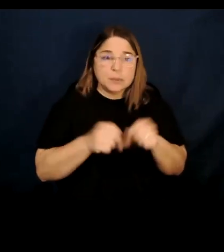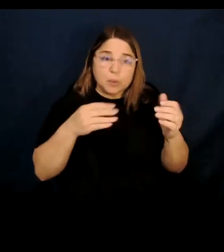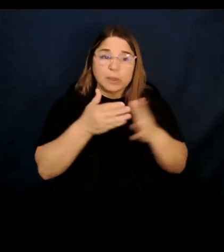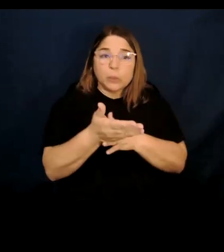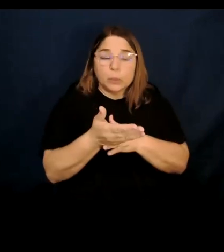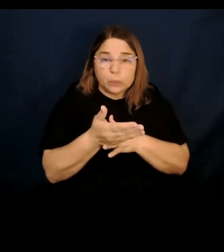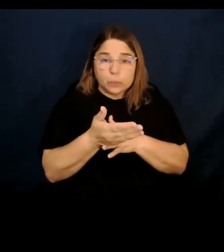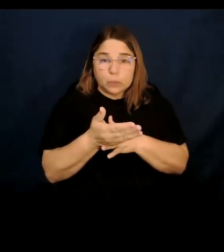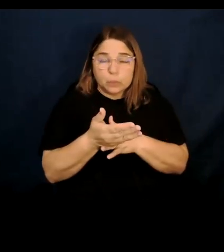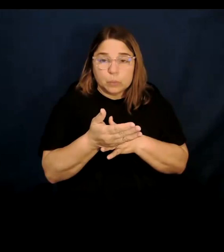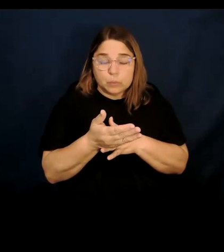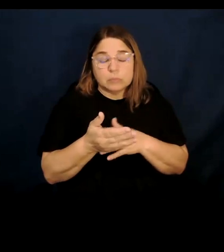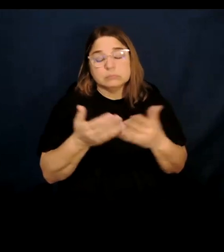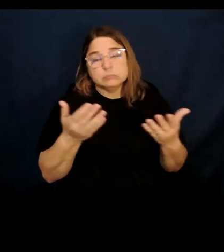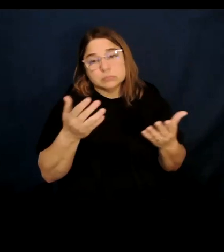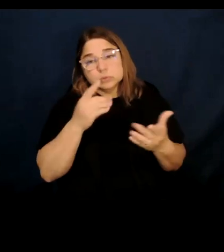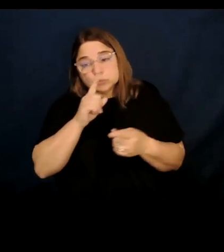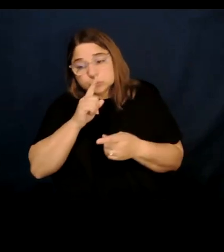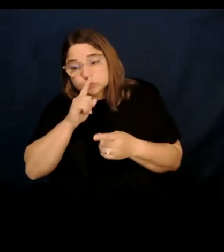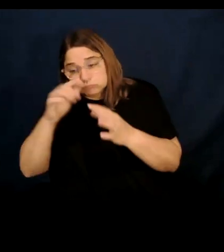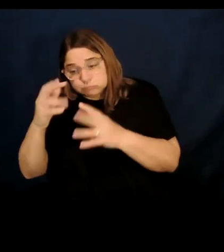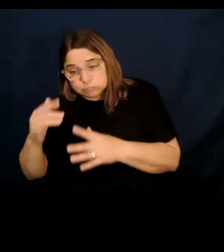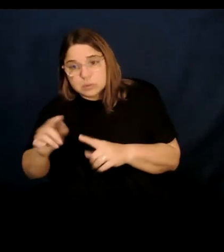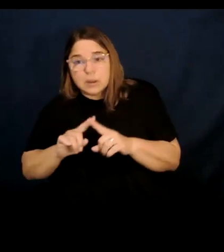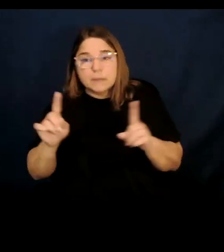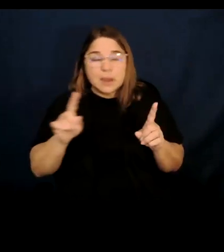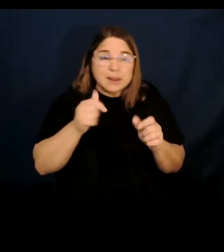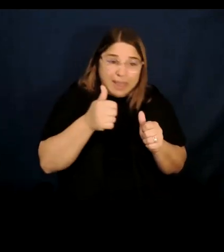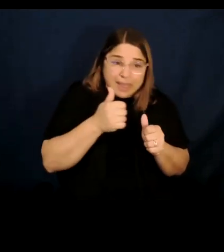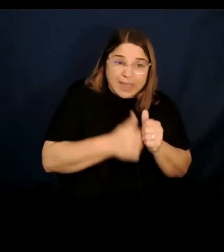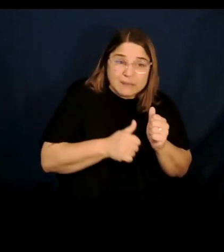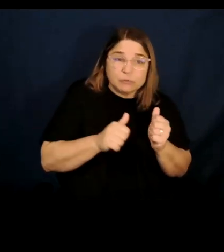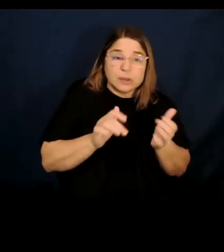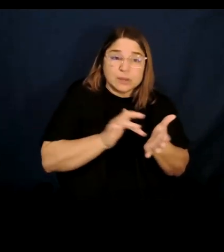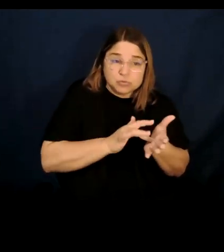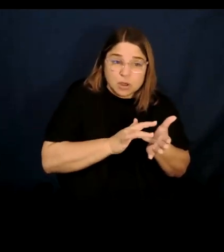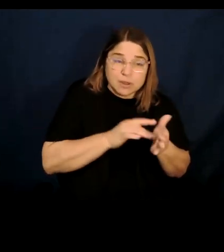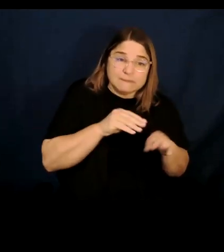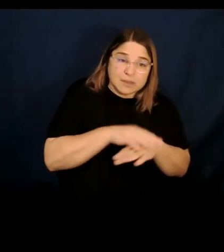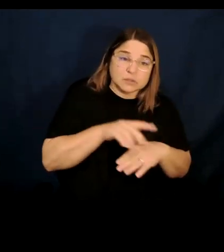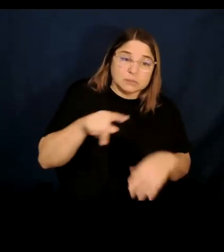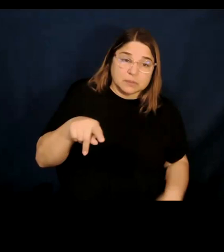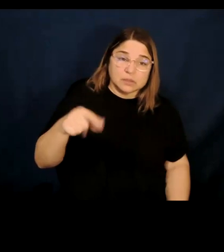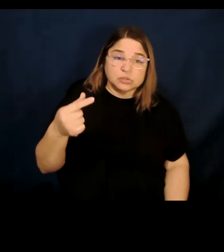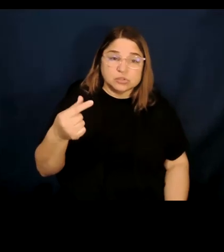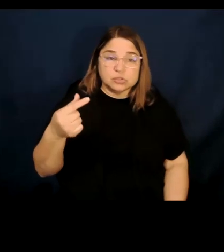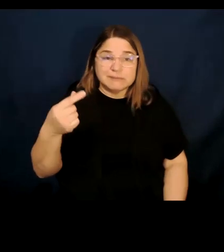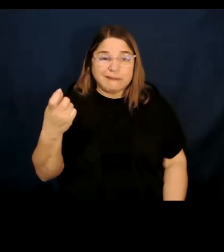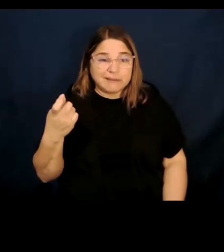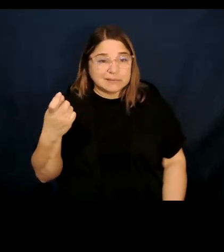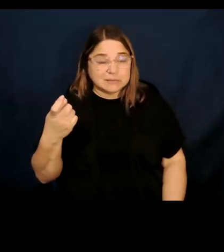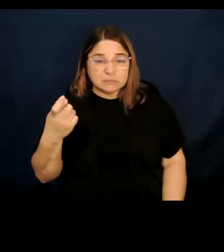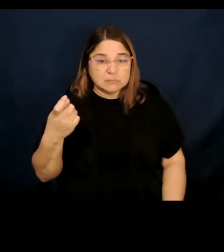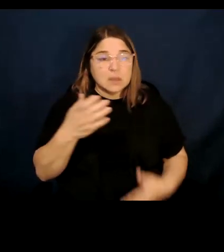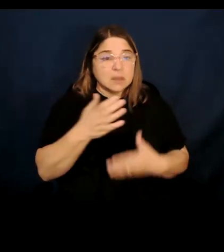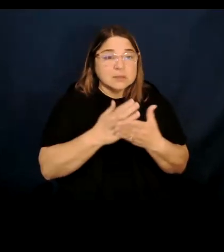This is all true, but having said that, it's not every drug that is affected by the enzymes in the PGX test. There are a number of drugs that have